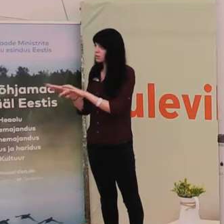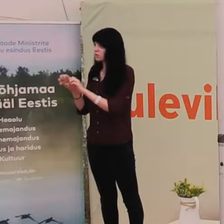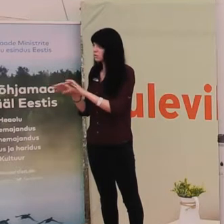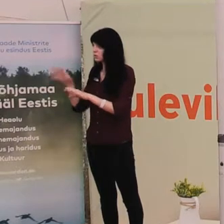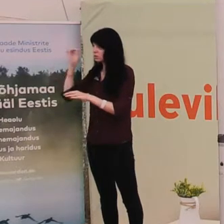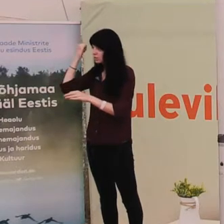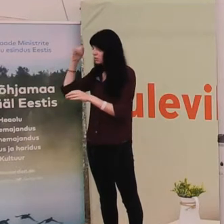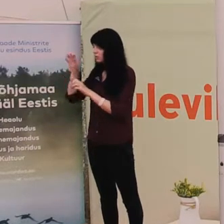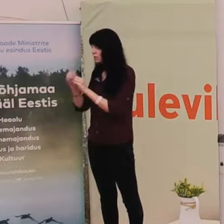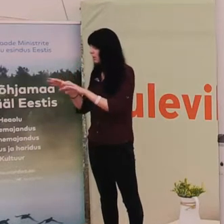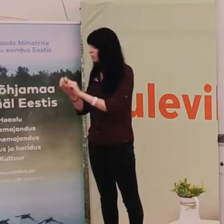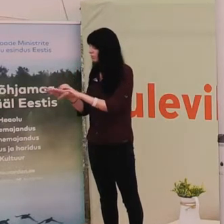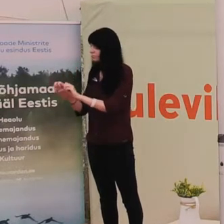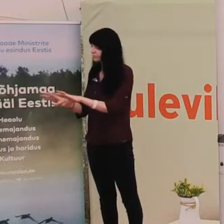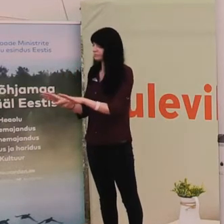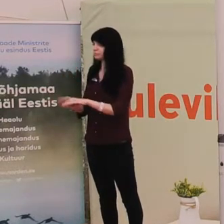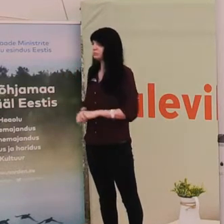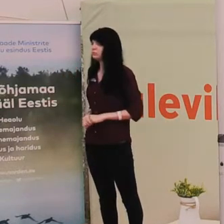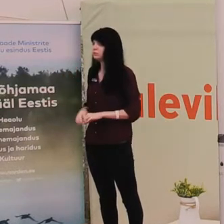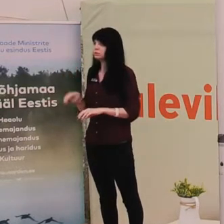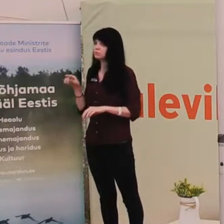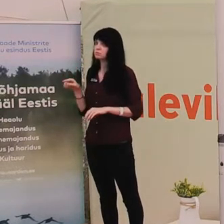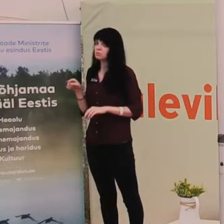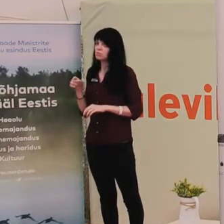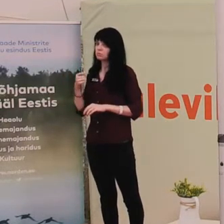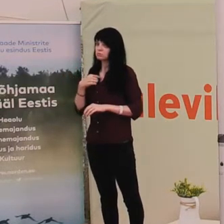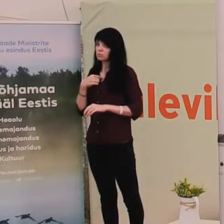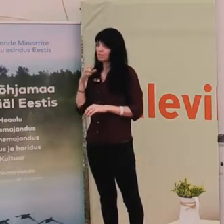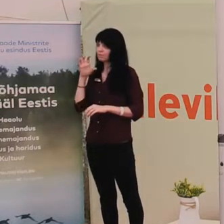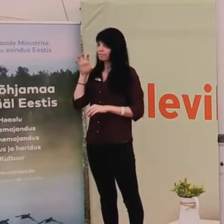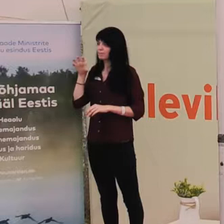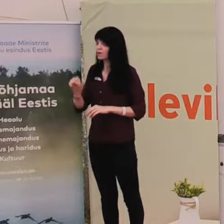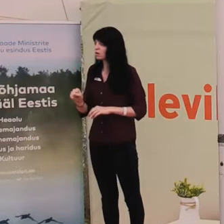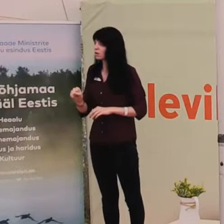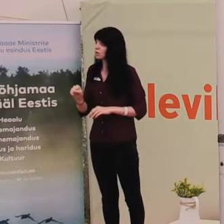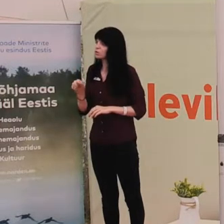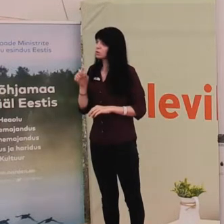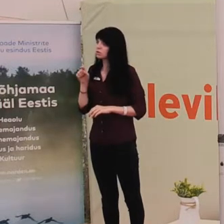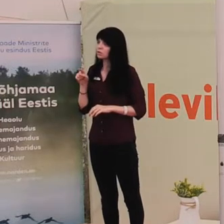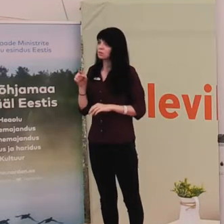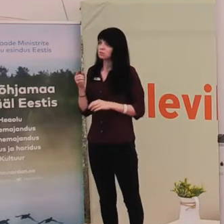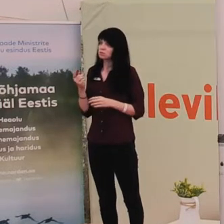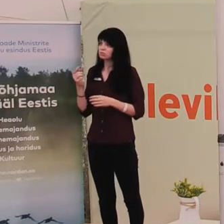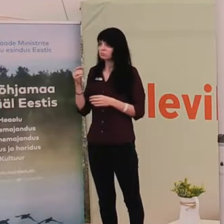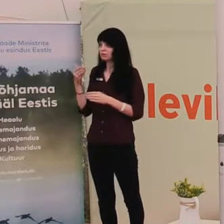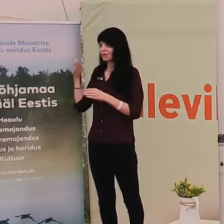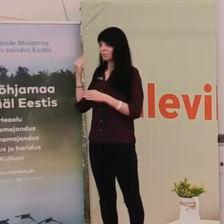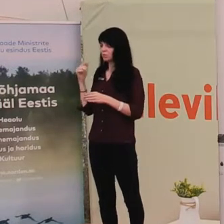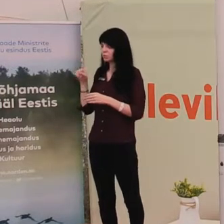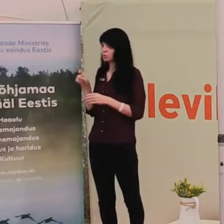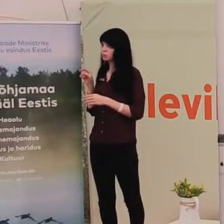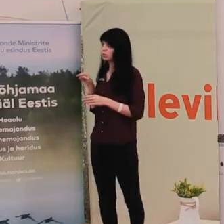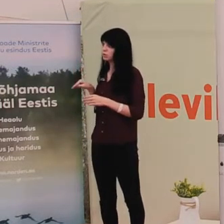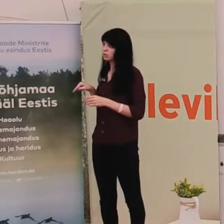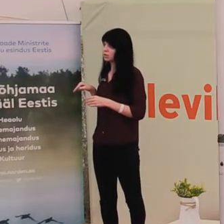ideas? And I've seen, wanted to add one thing to this other question as well. I have many friends